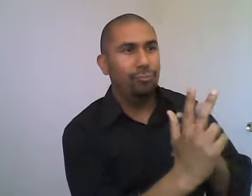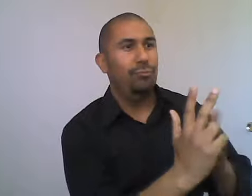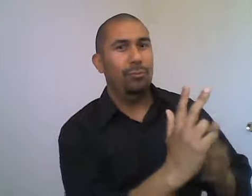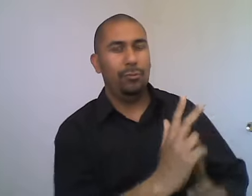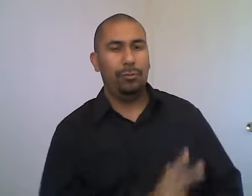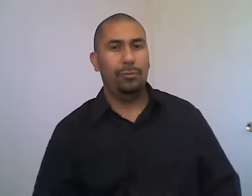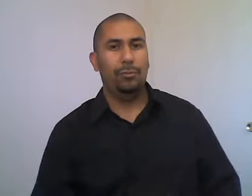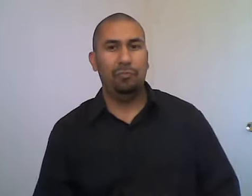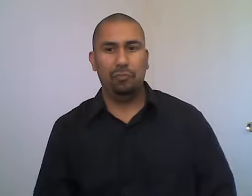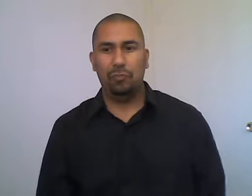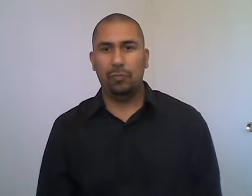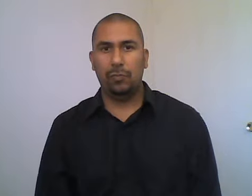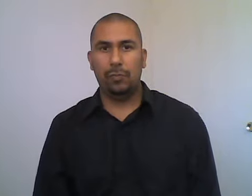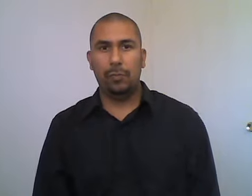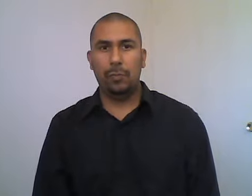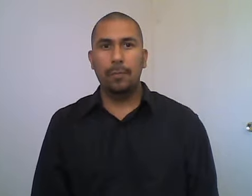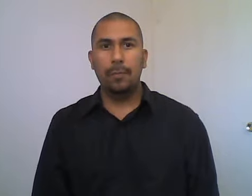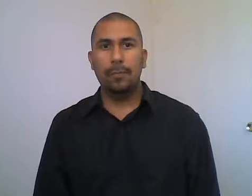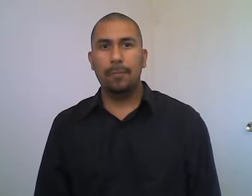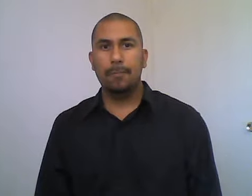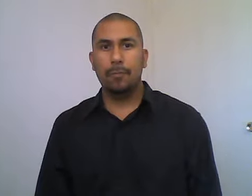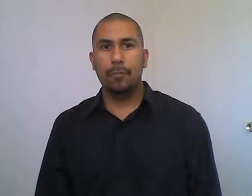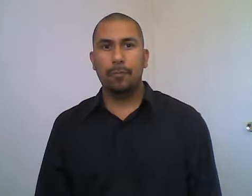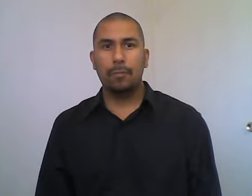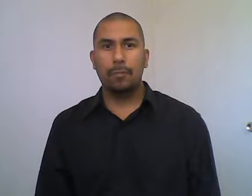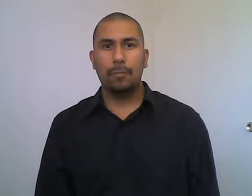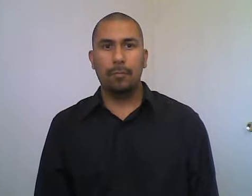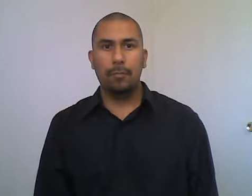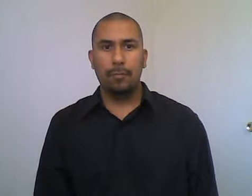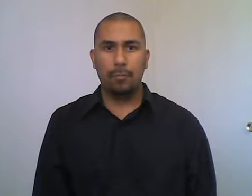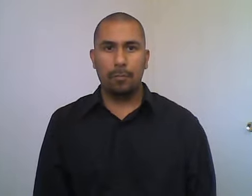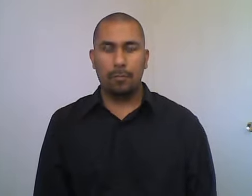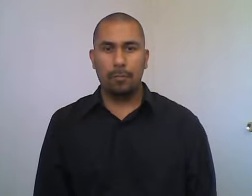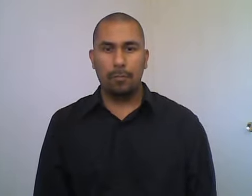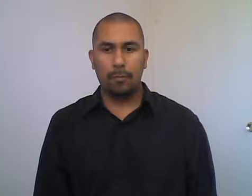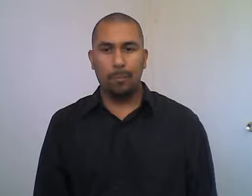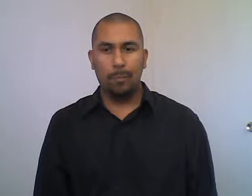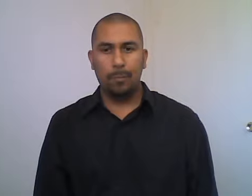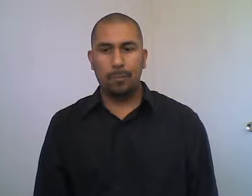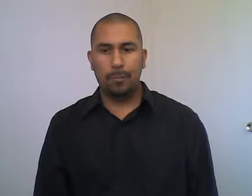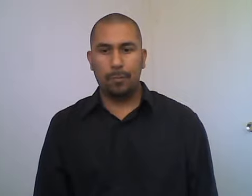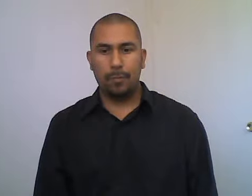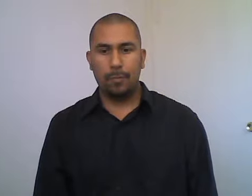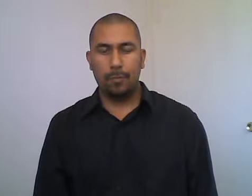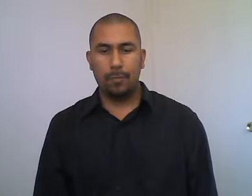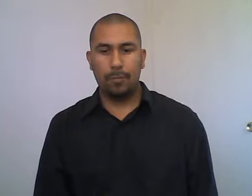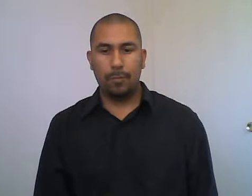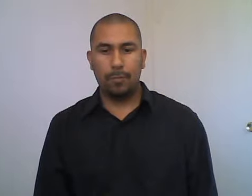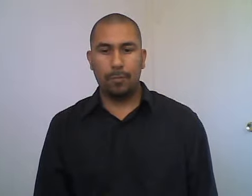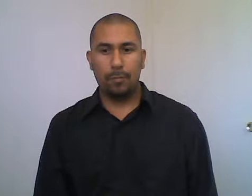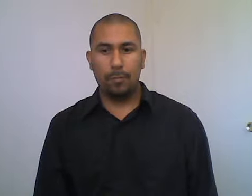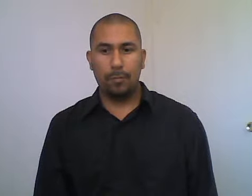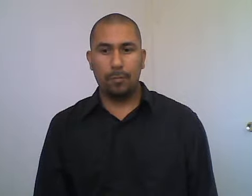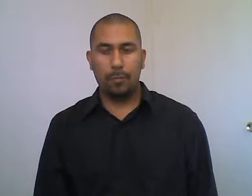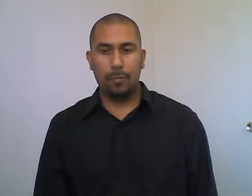So I'll sail as close as I can, or 35 degrees, on a course for as long as I